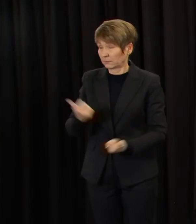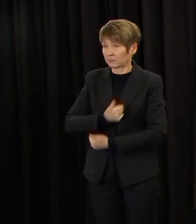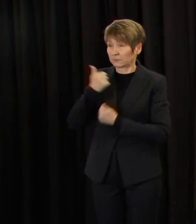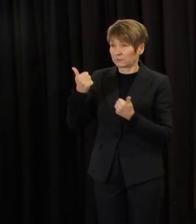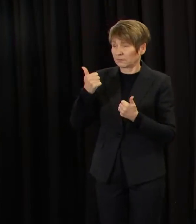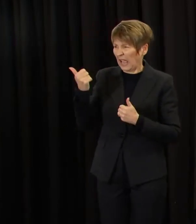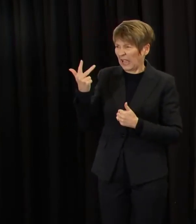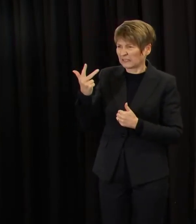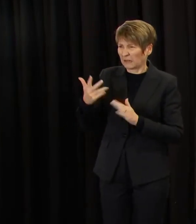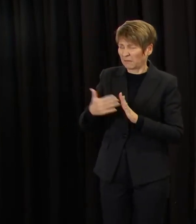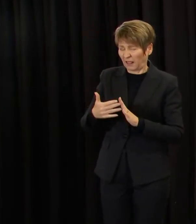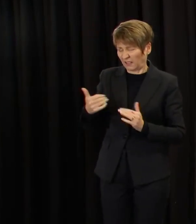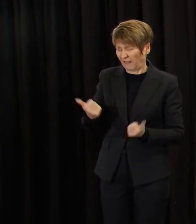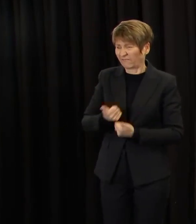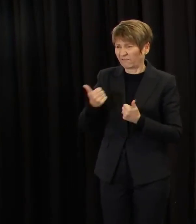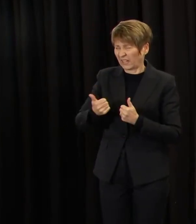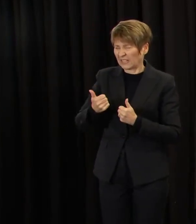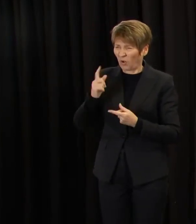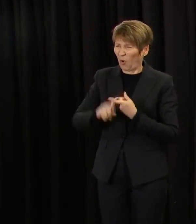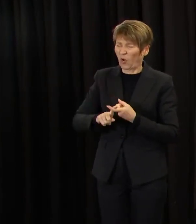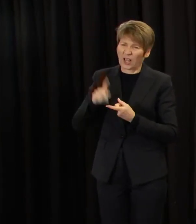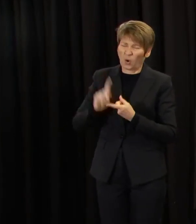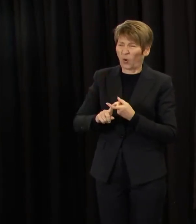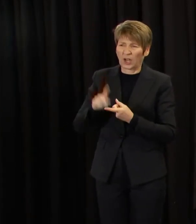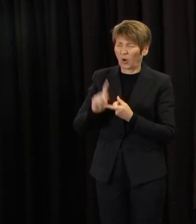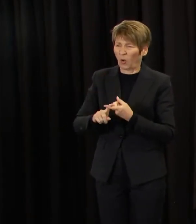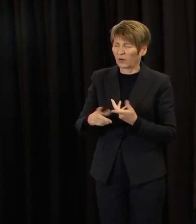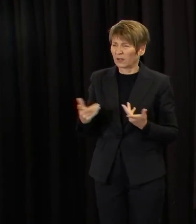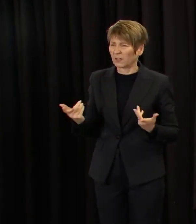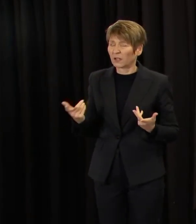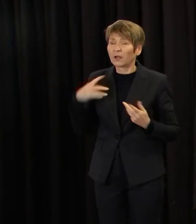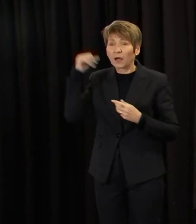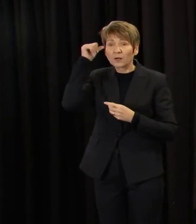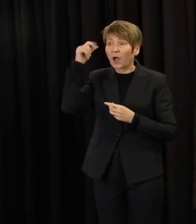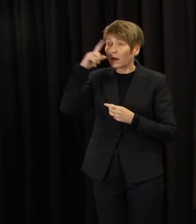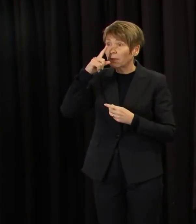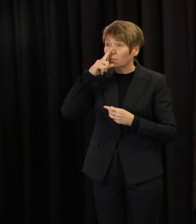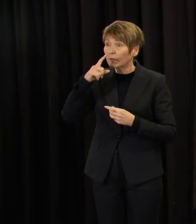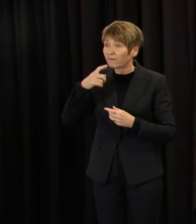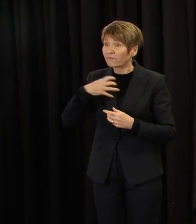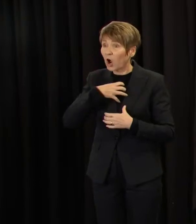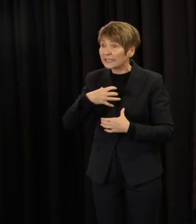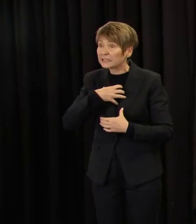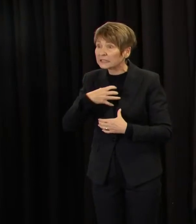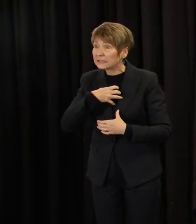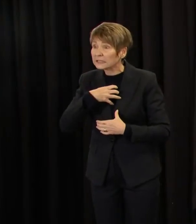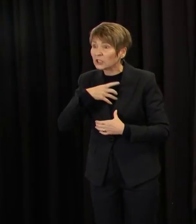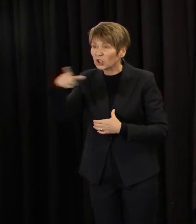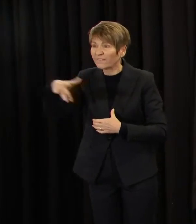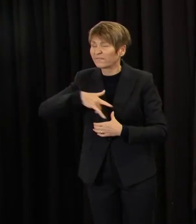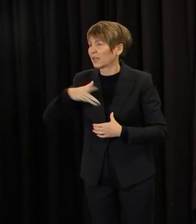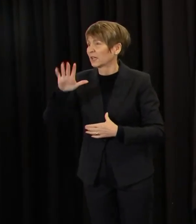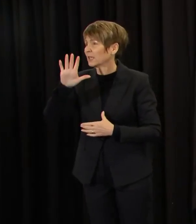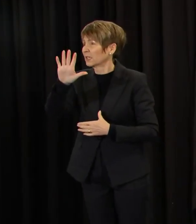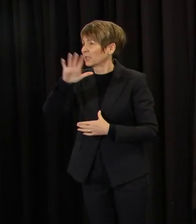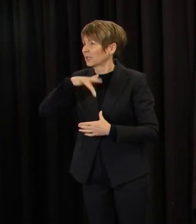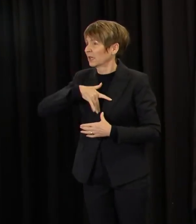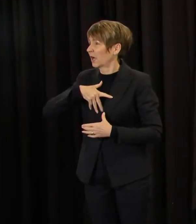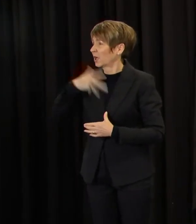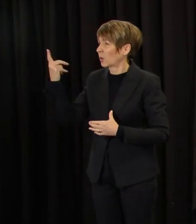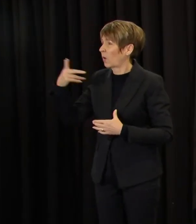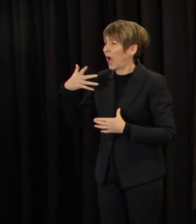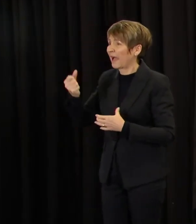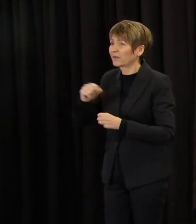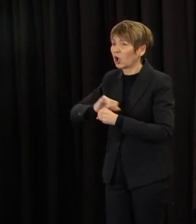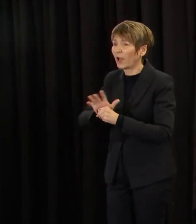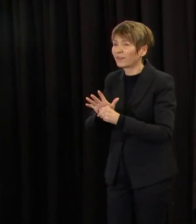people, there's a fear of getting COVID. There's a very legitimate public health fear that says, I don't want to get this. I don't want to acknowledge that I've got this. But